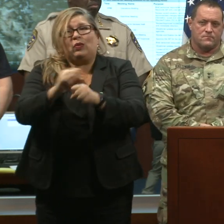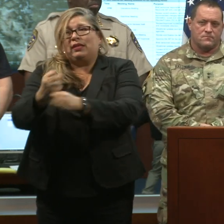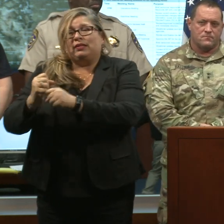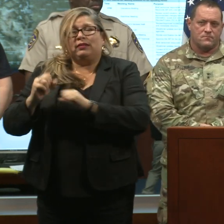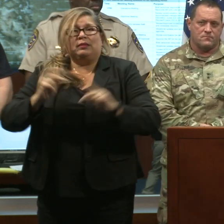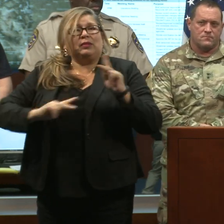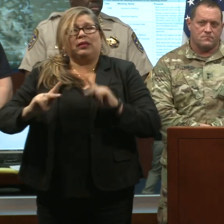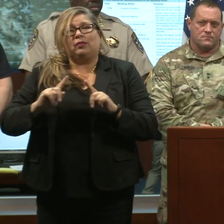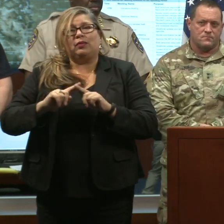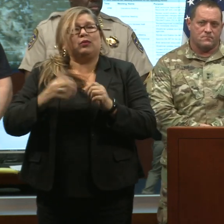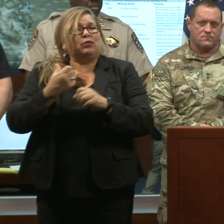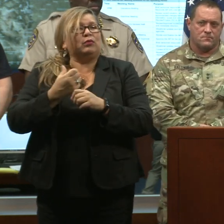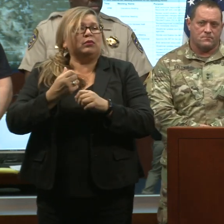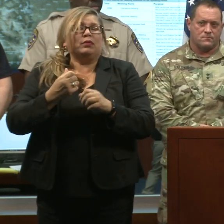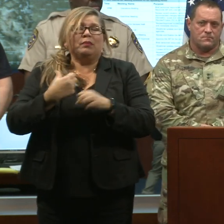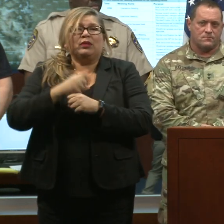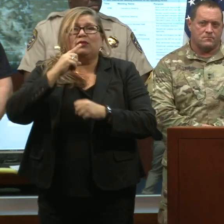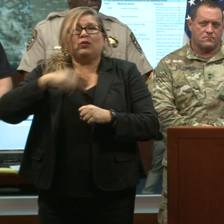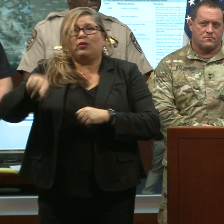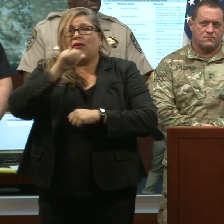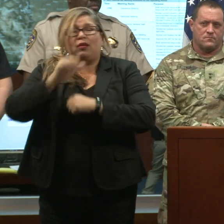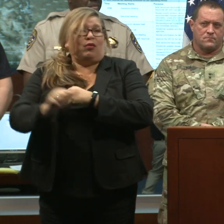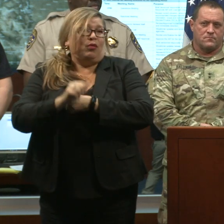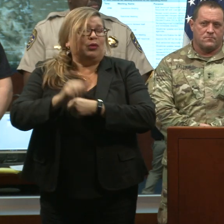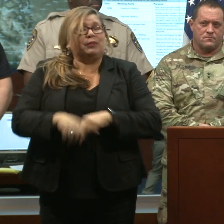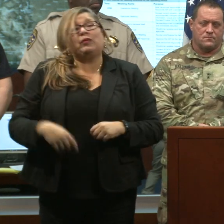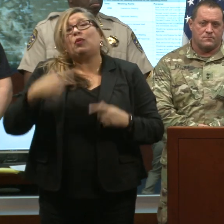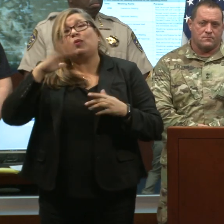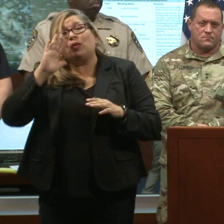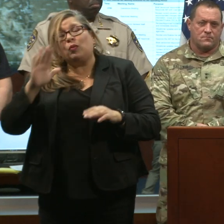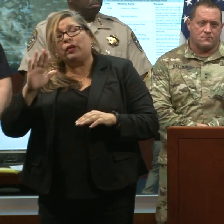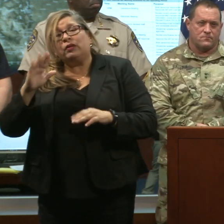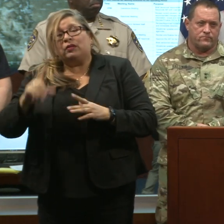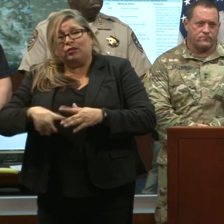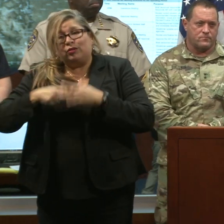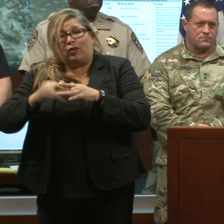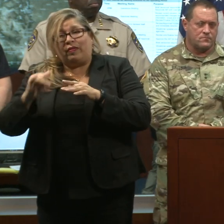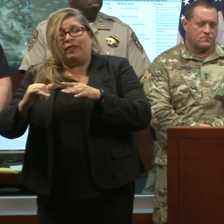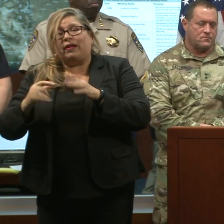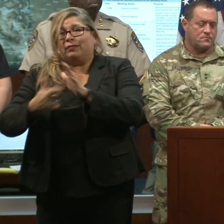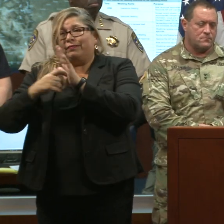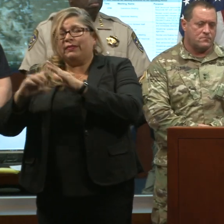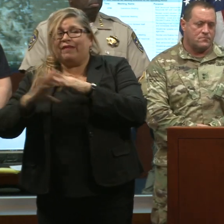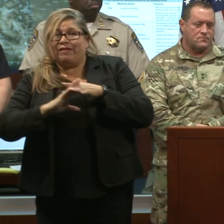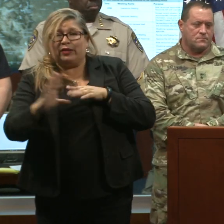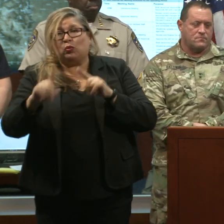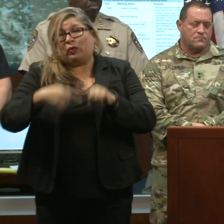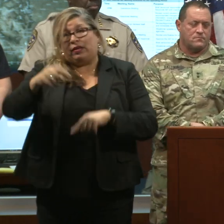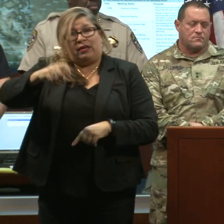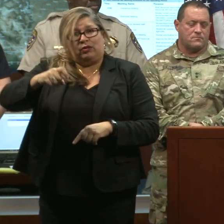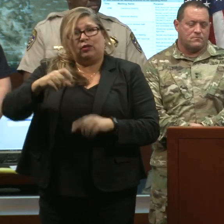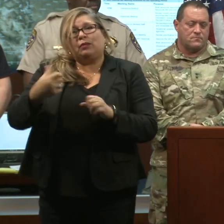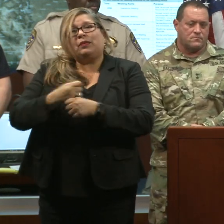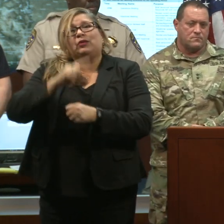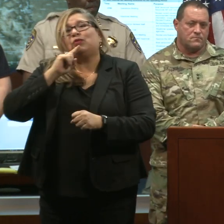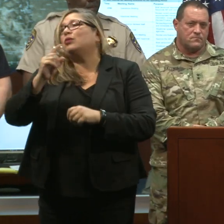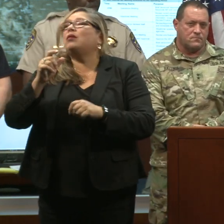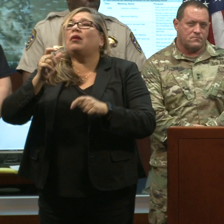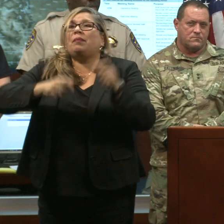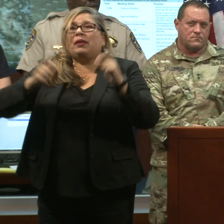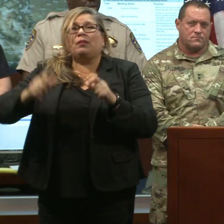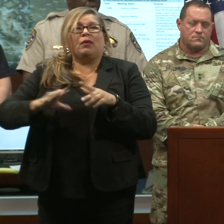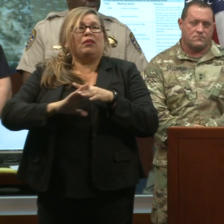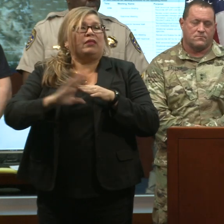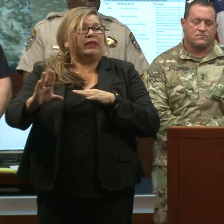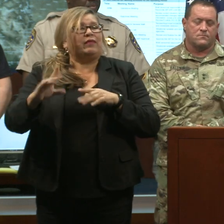people out of harm's way. And we will continue to trigger evacuations wherever necessary to ensure we get people out of